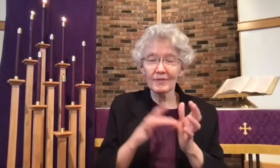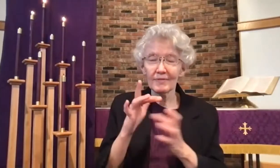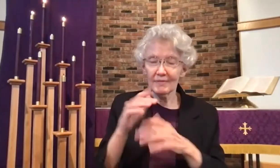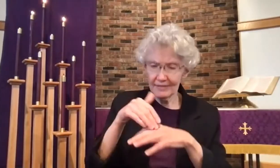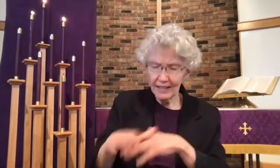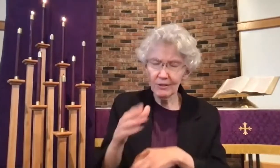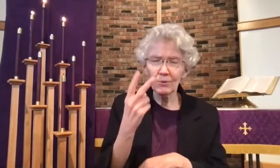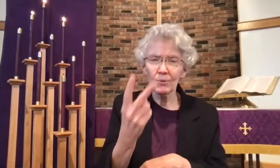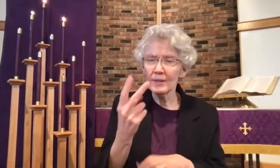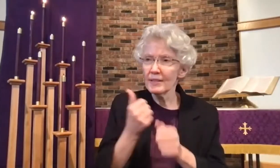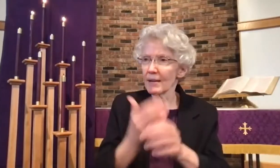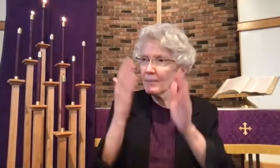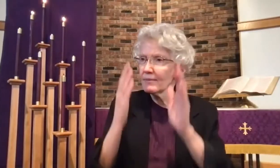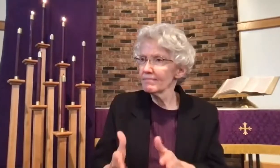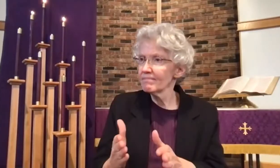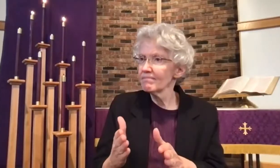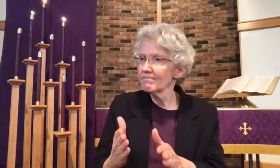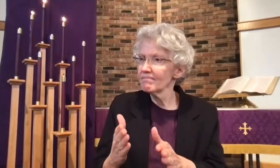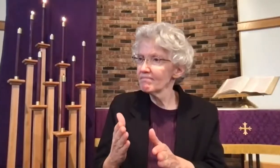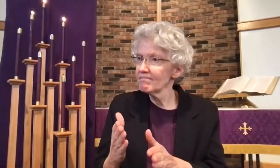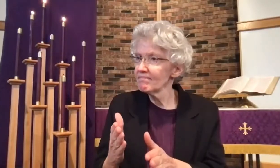he sent out two of his followers.